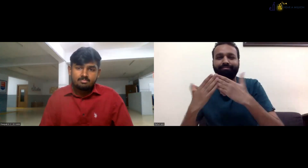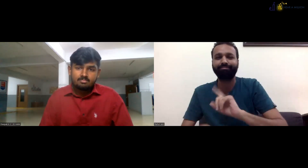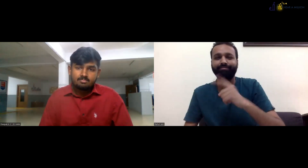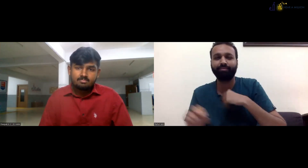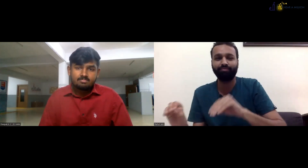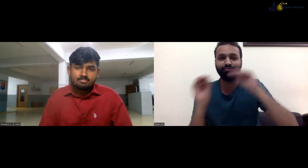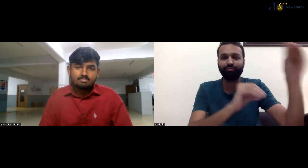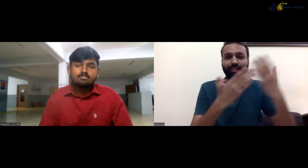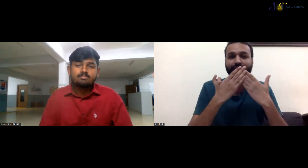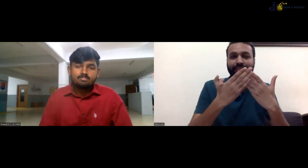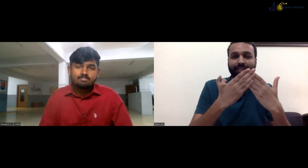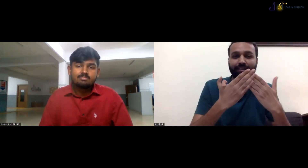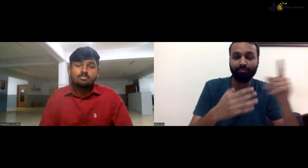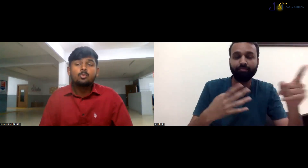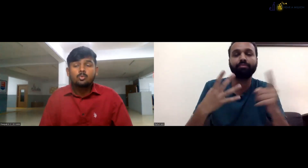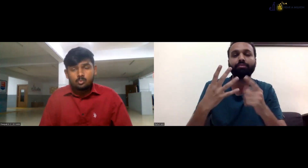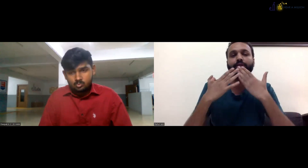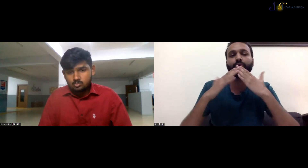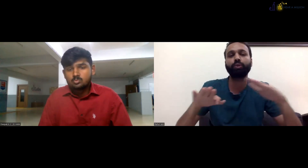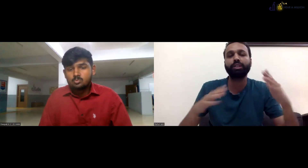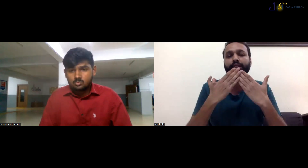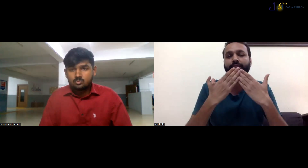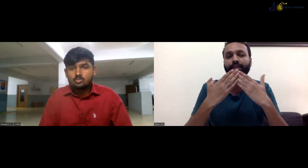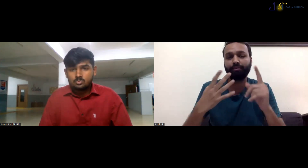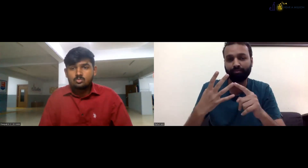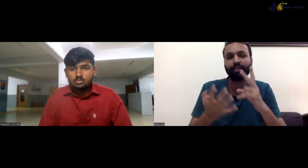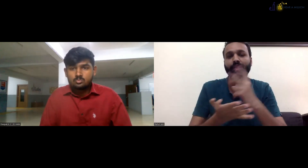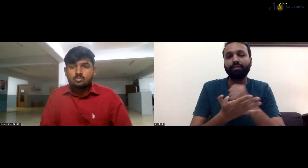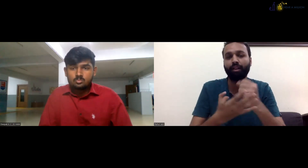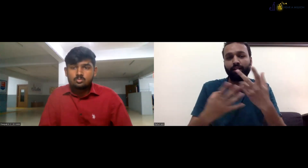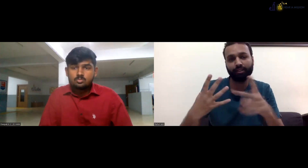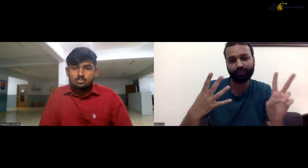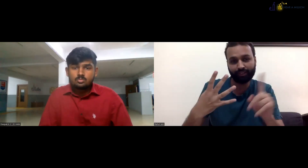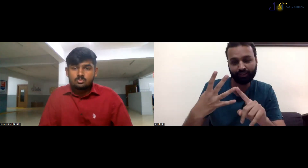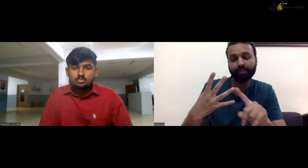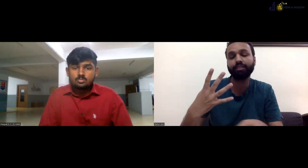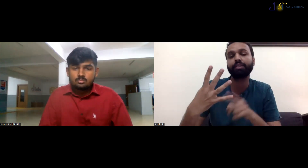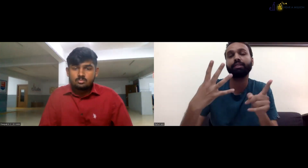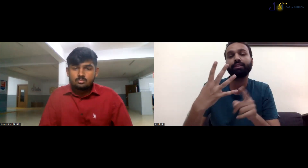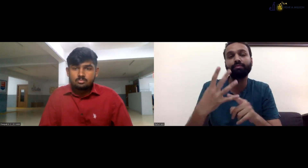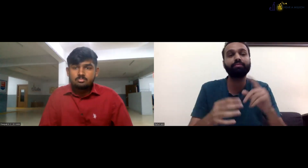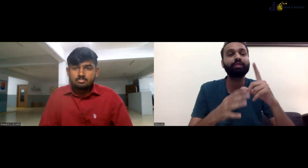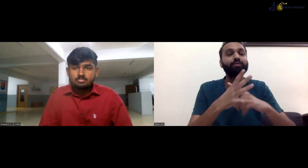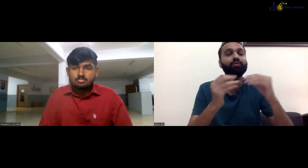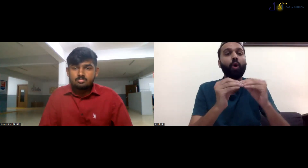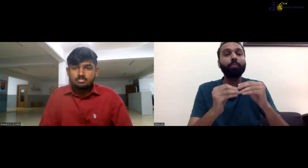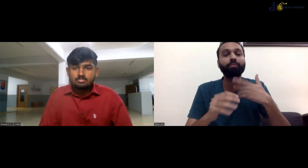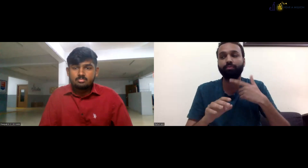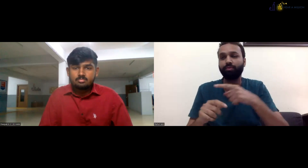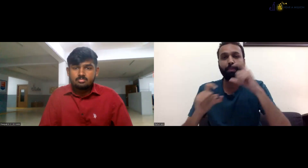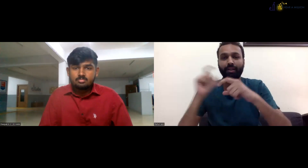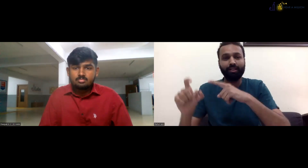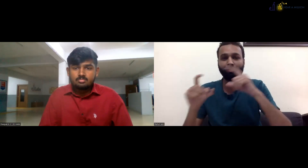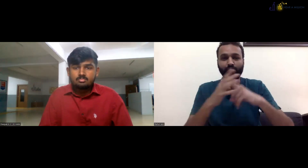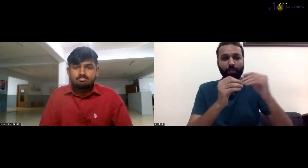Third is a student visa. If, for example, you're wanting to study abroad, you get a student visa. That's a very different form of visa. And